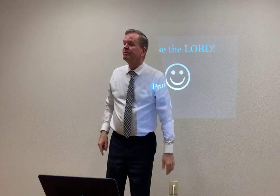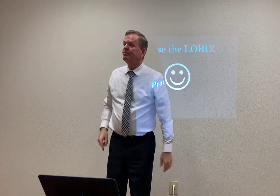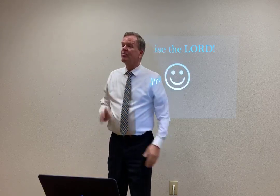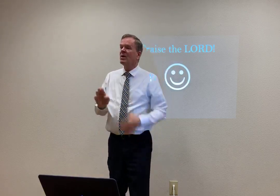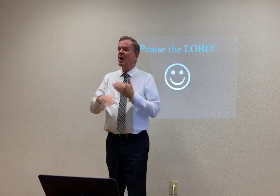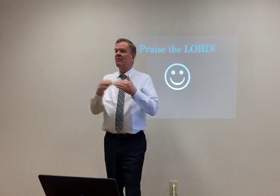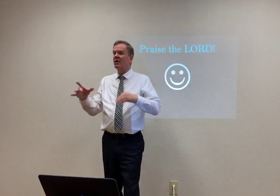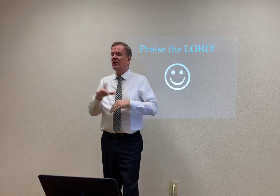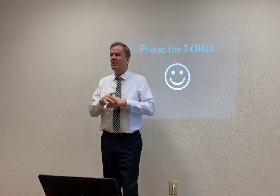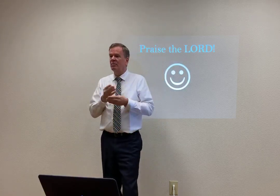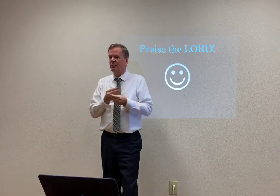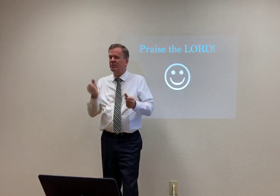we were ever born. So